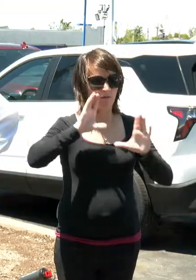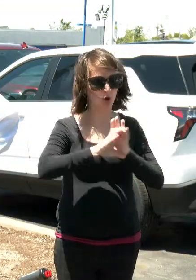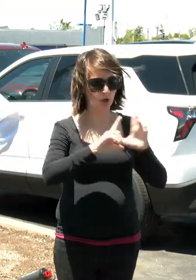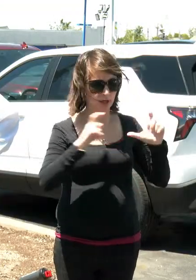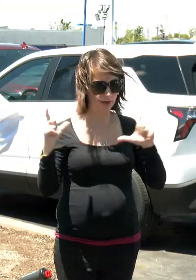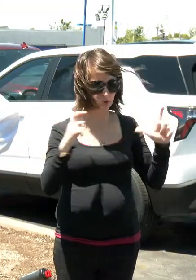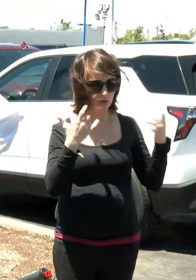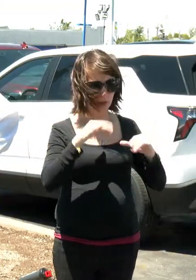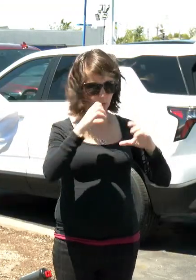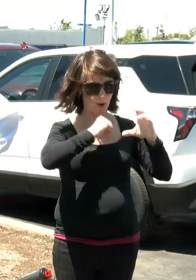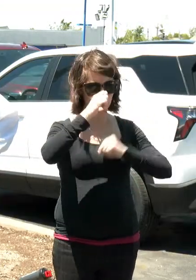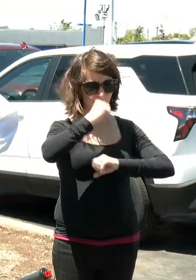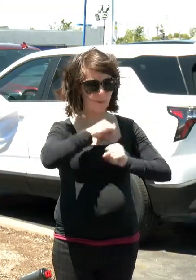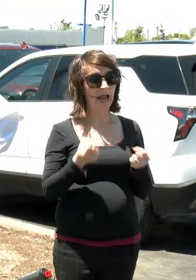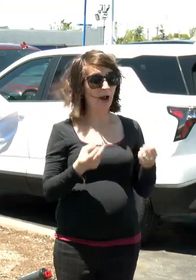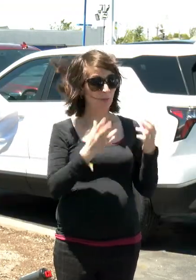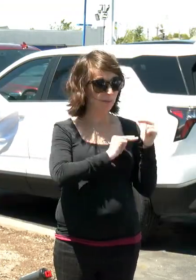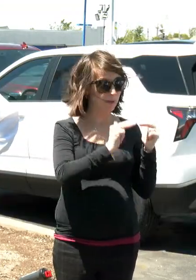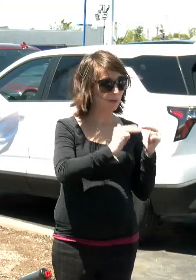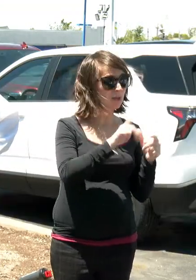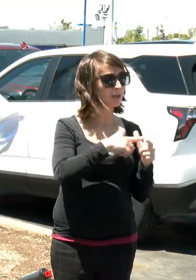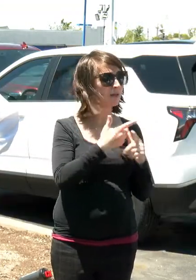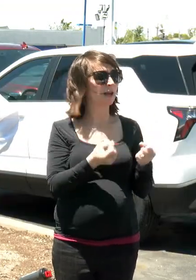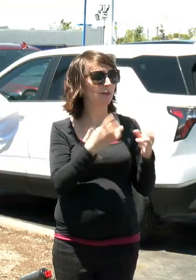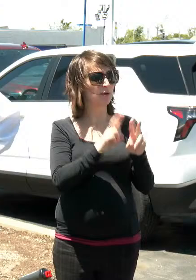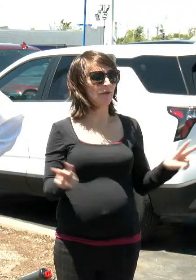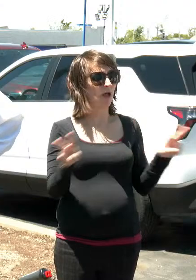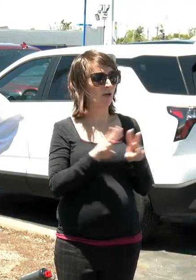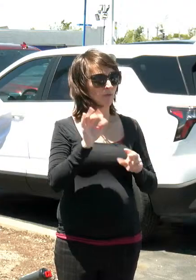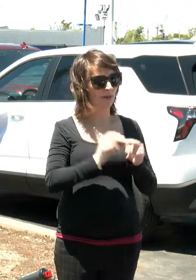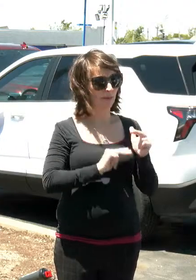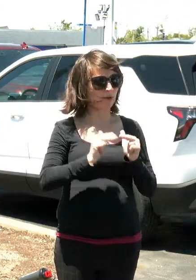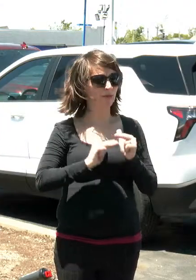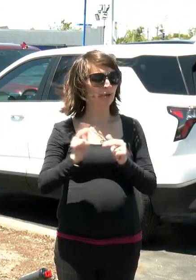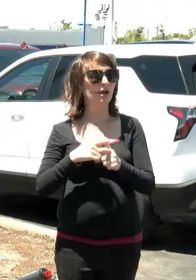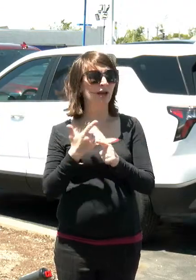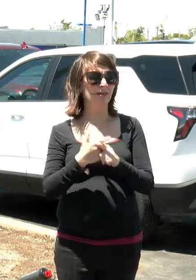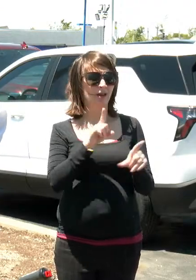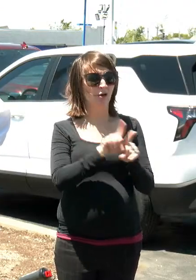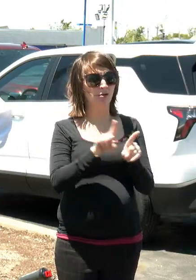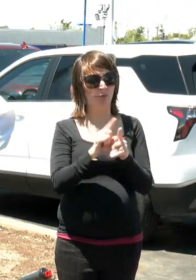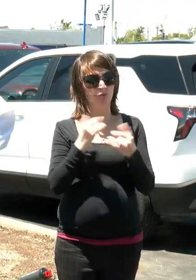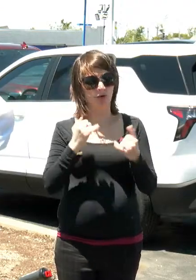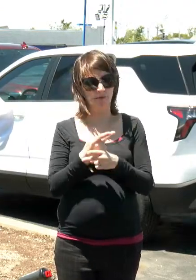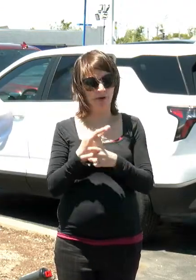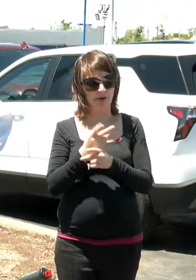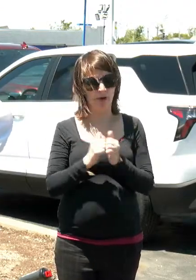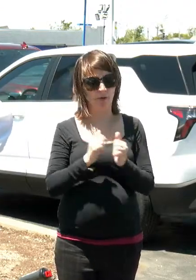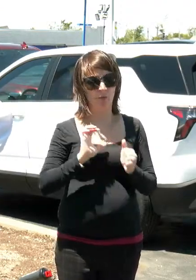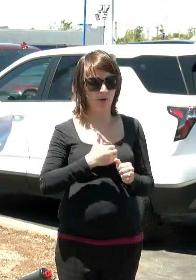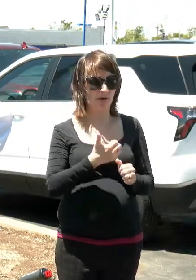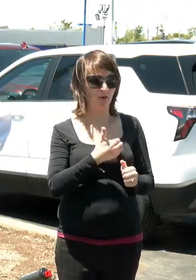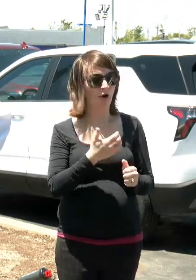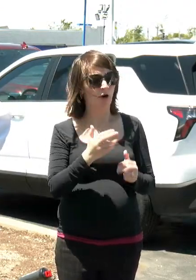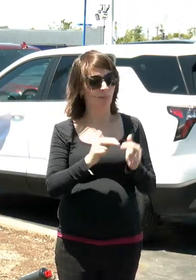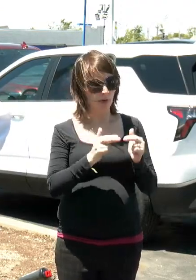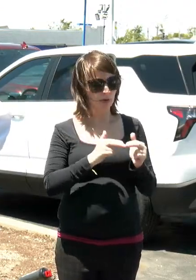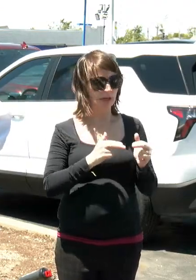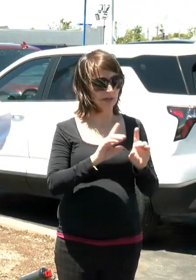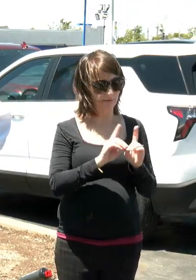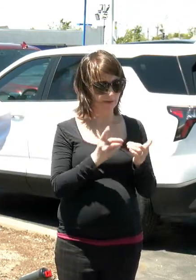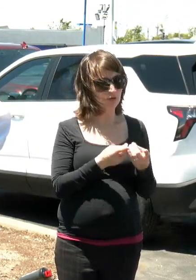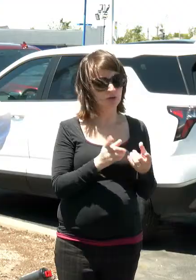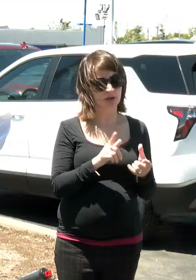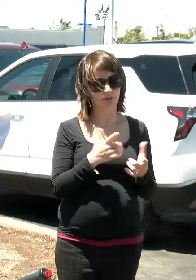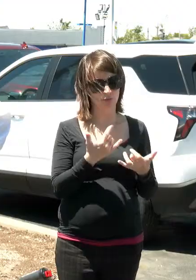of buildings and guesstimating the assessed value of those properties. We did that in conjunction with our building division, SLDC, geo mapping, and a whole host